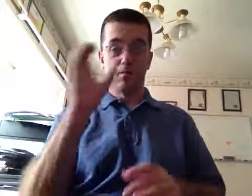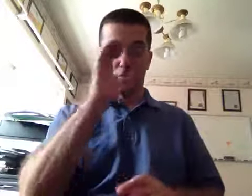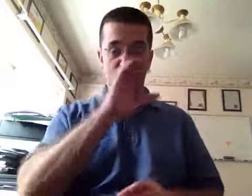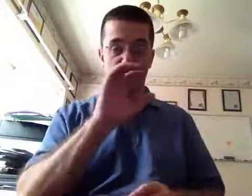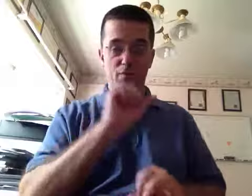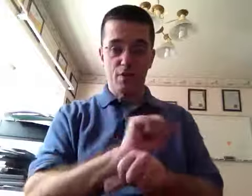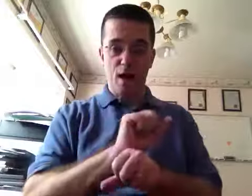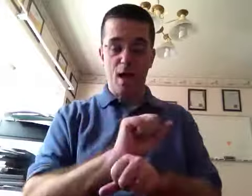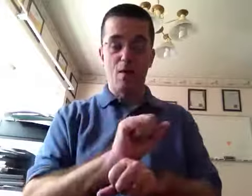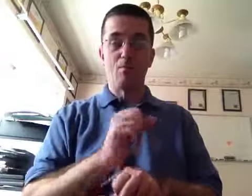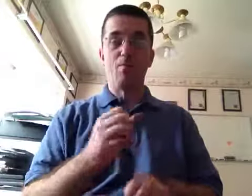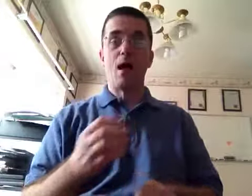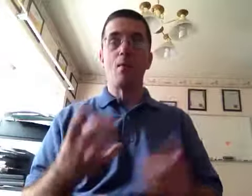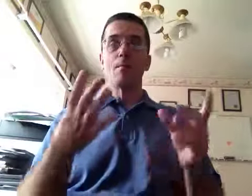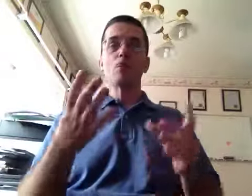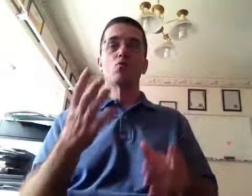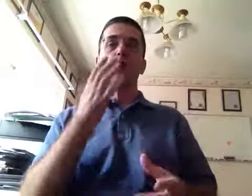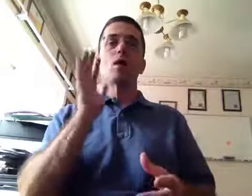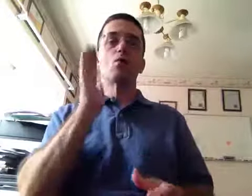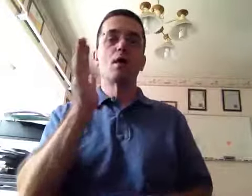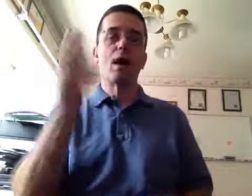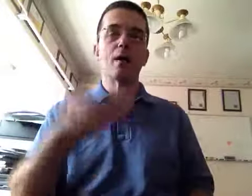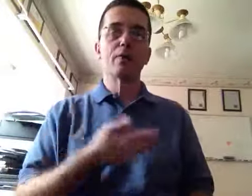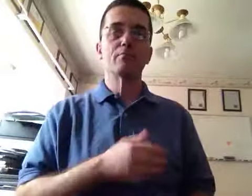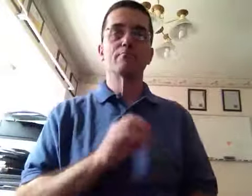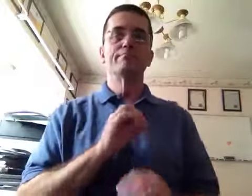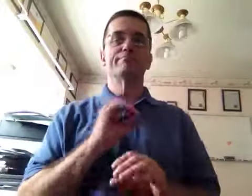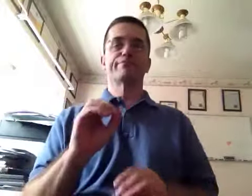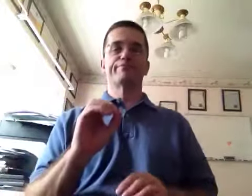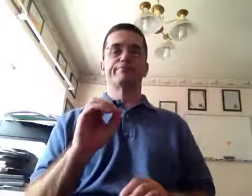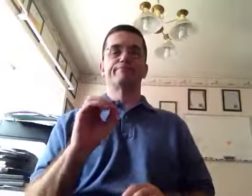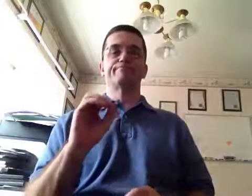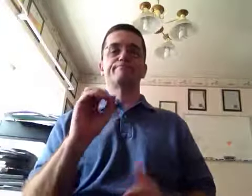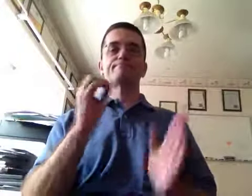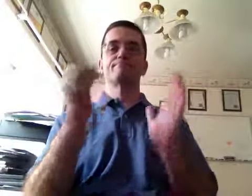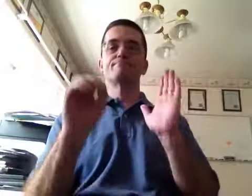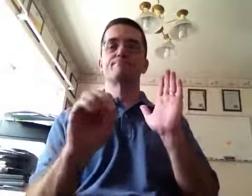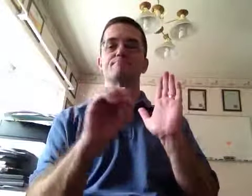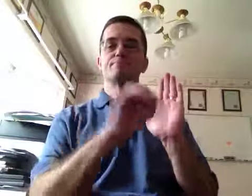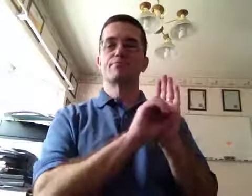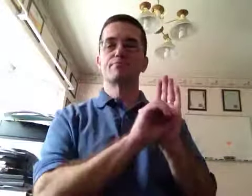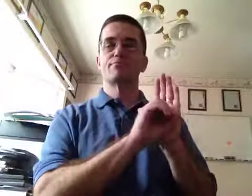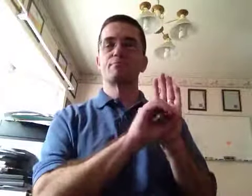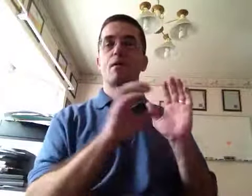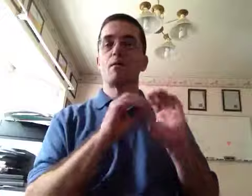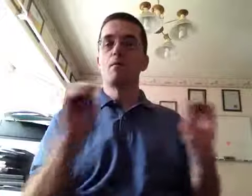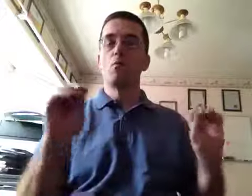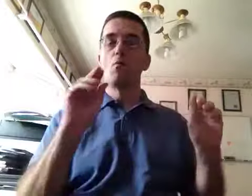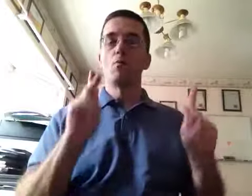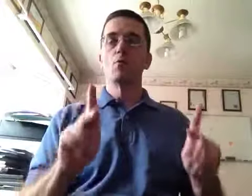fill out applications. Well, obviously that's not working for you, is it? And the days of filling out applications are